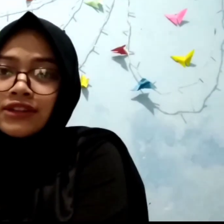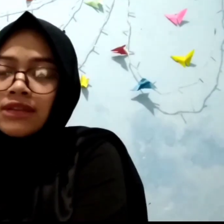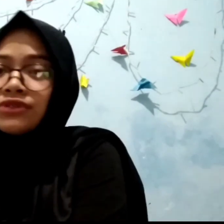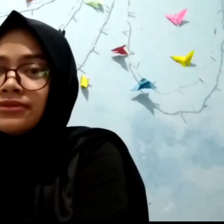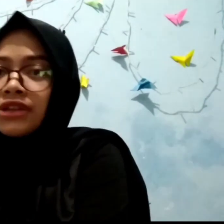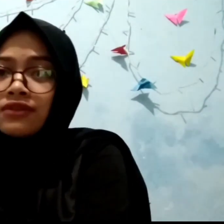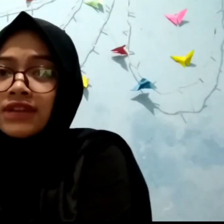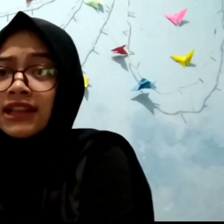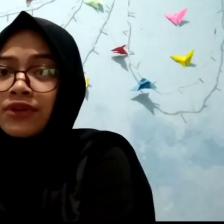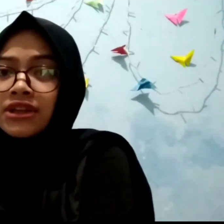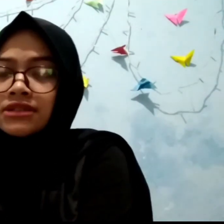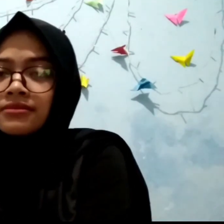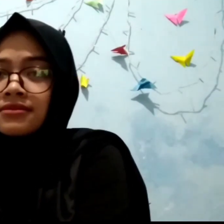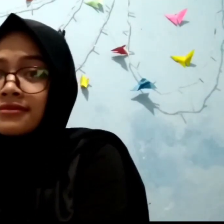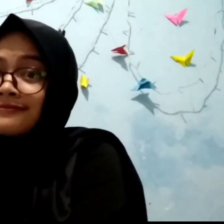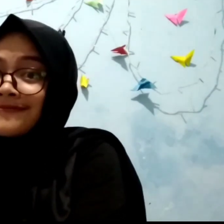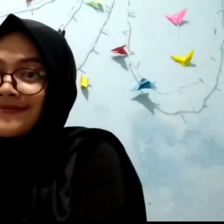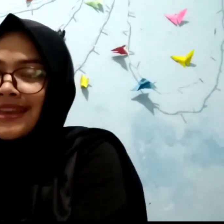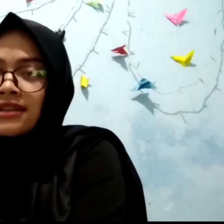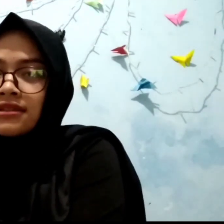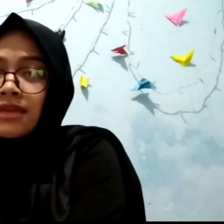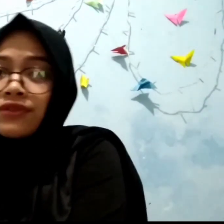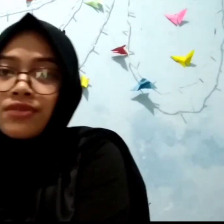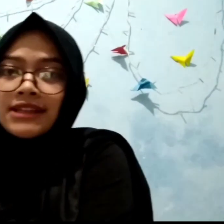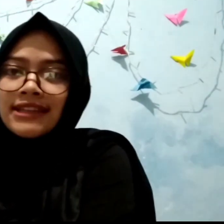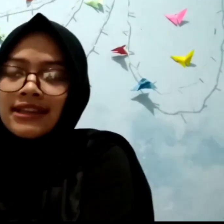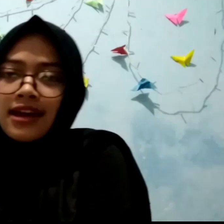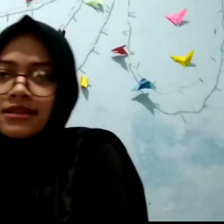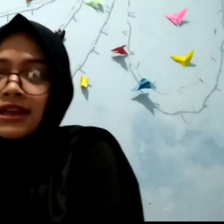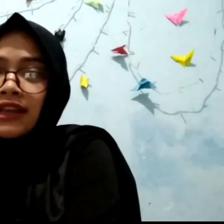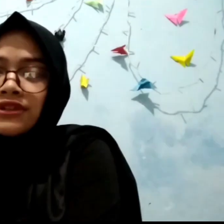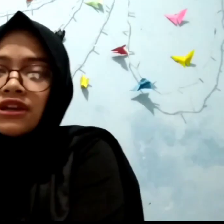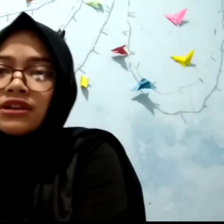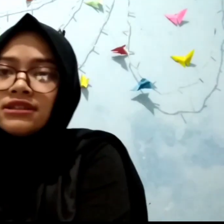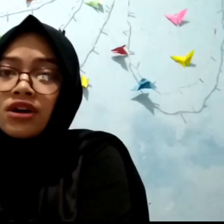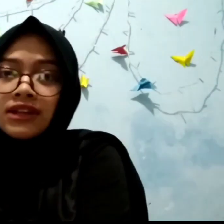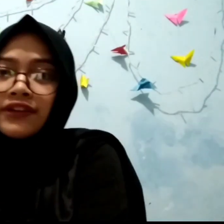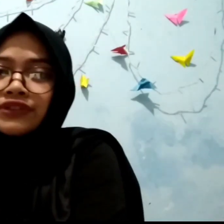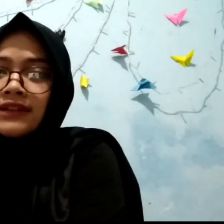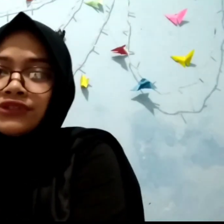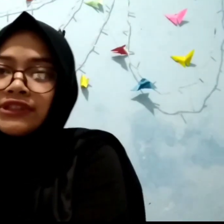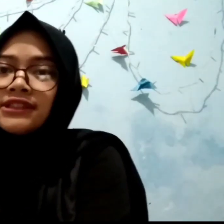some terms of sign language? Some of you might think that sign language is only restricted